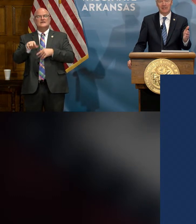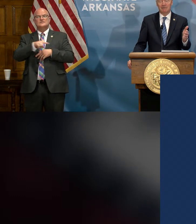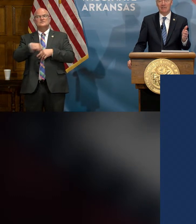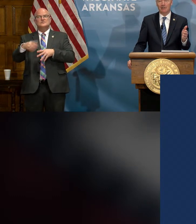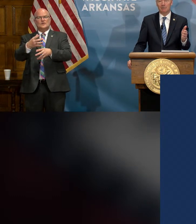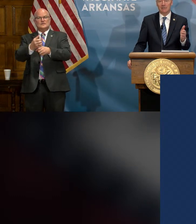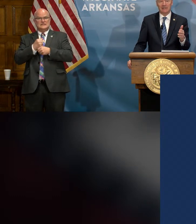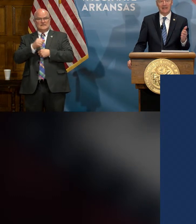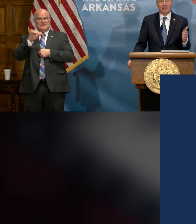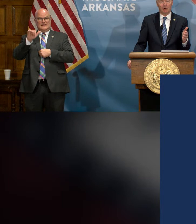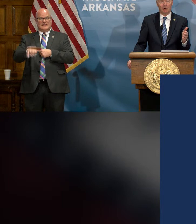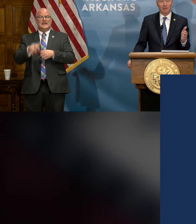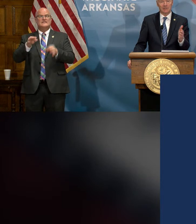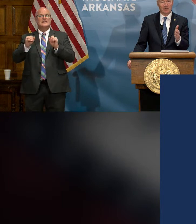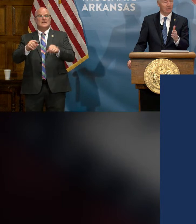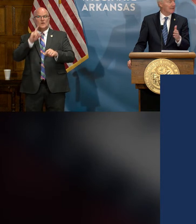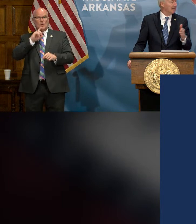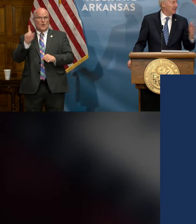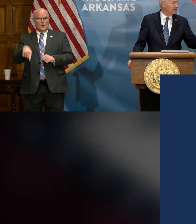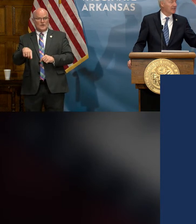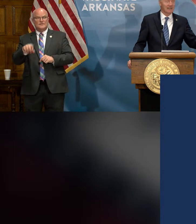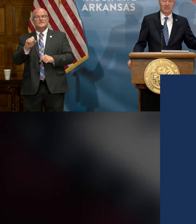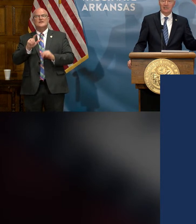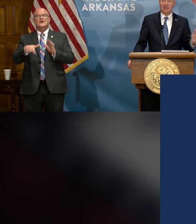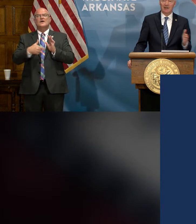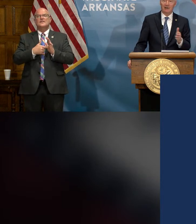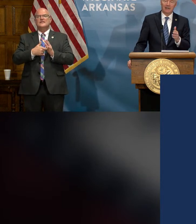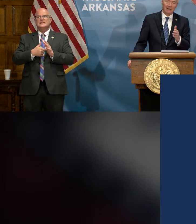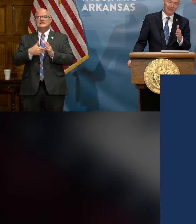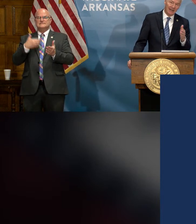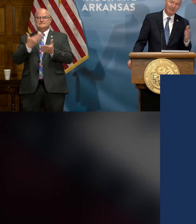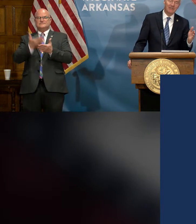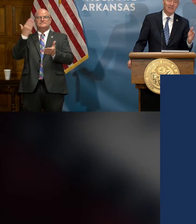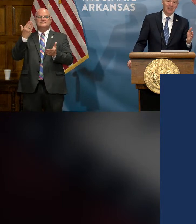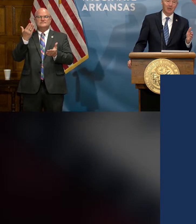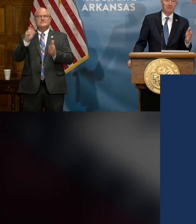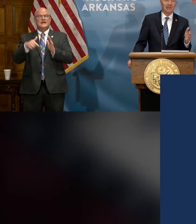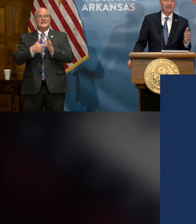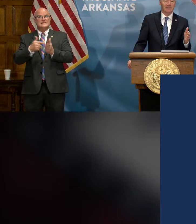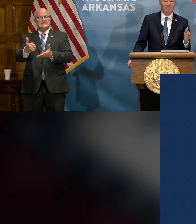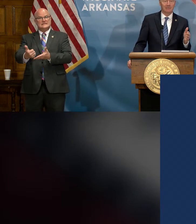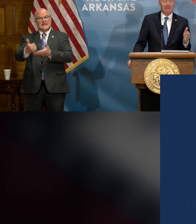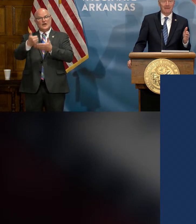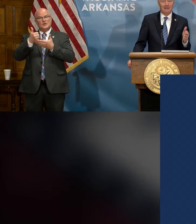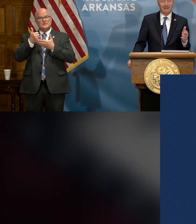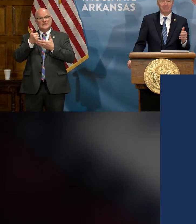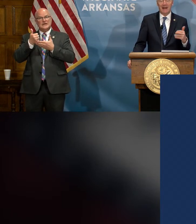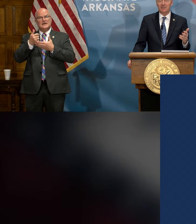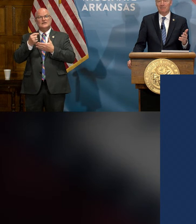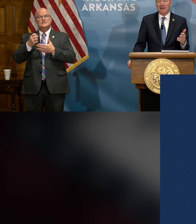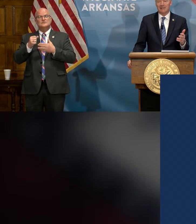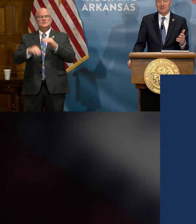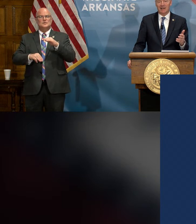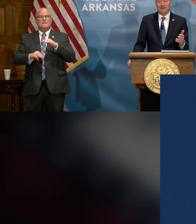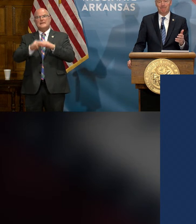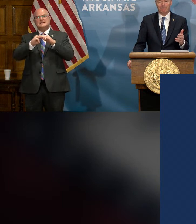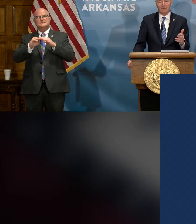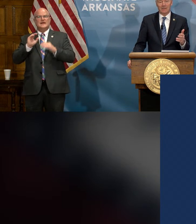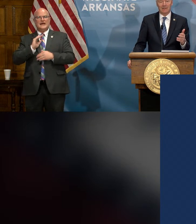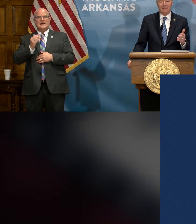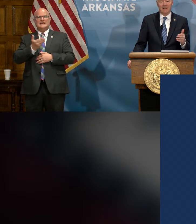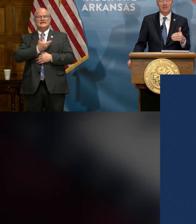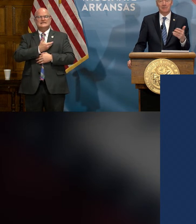start receiving those that they can order. So this gets us there, and this has helped us to maximize